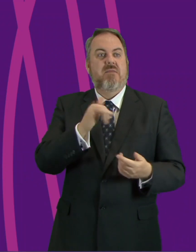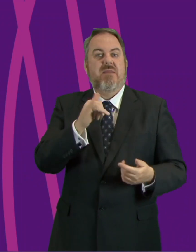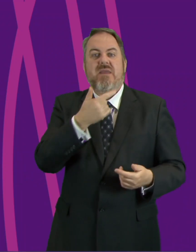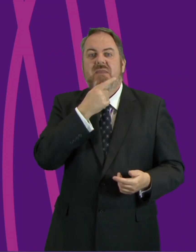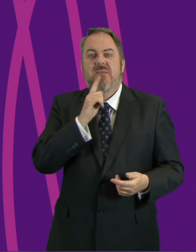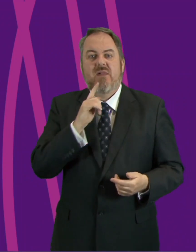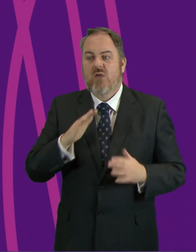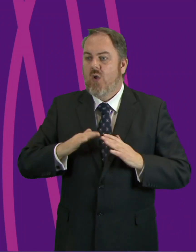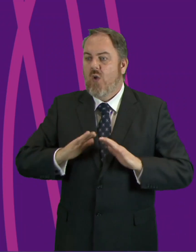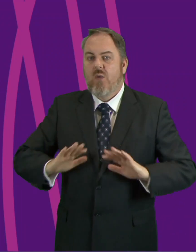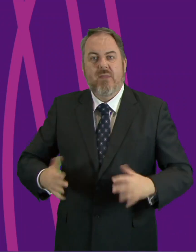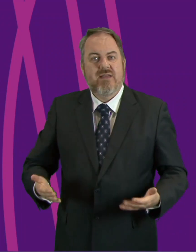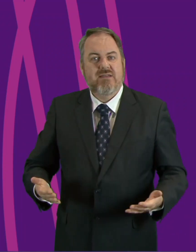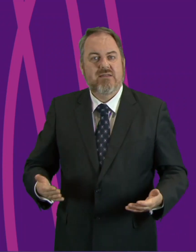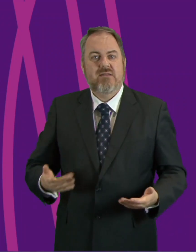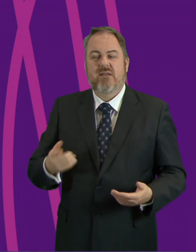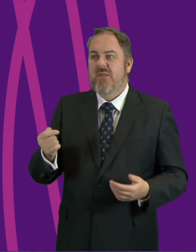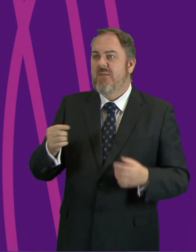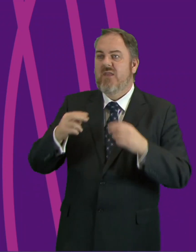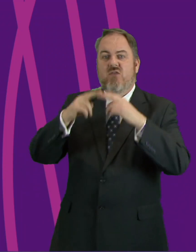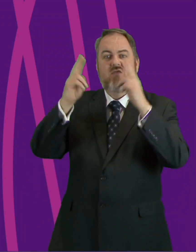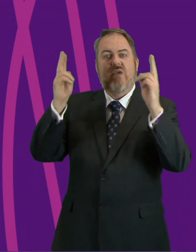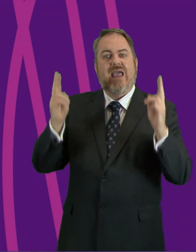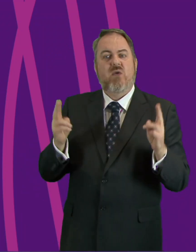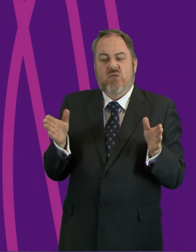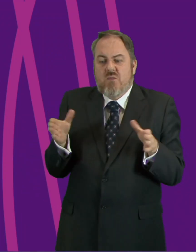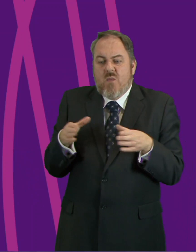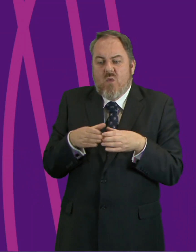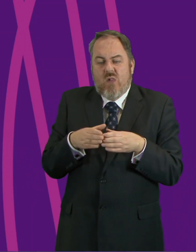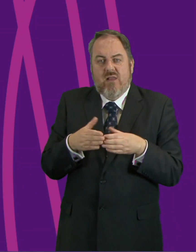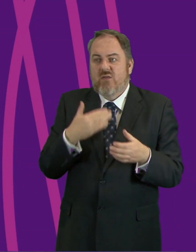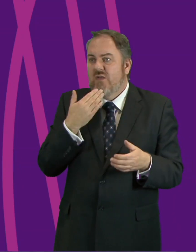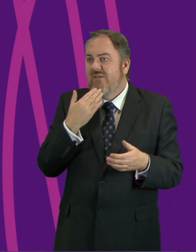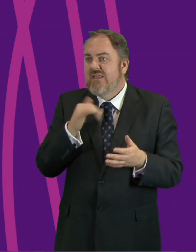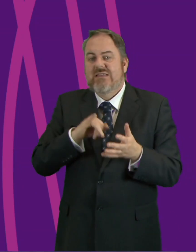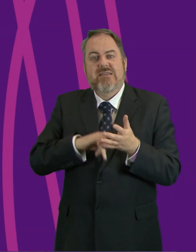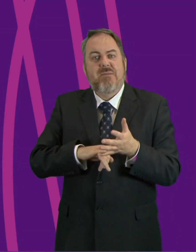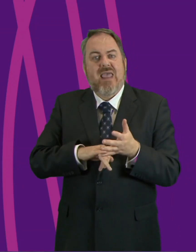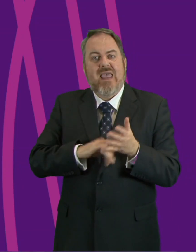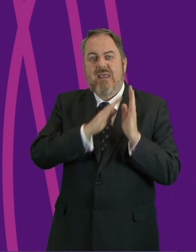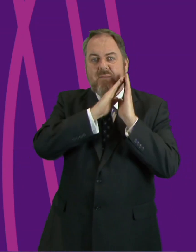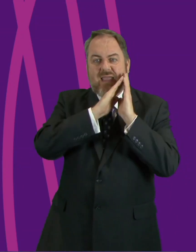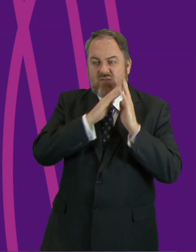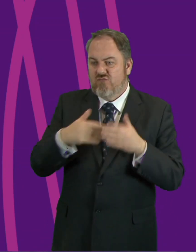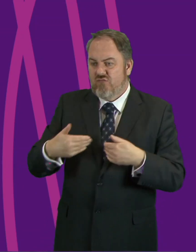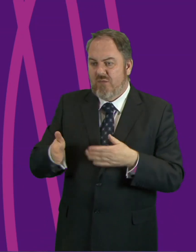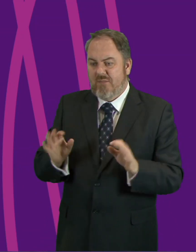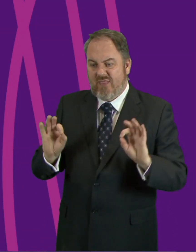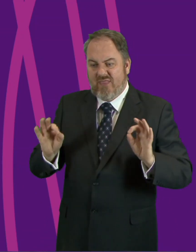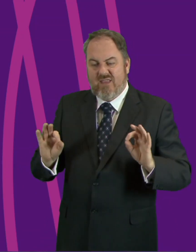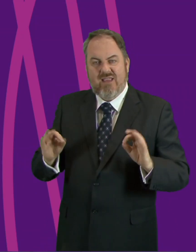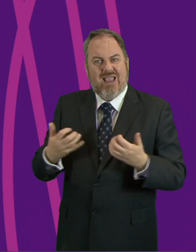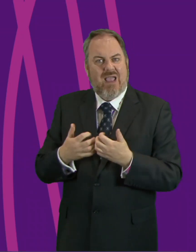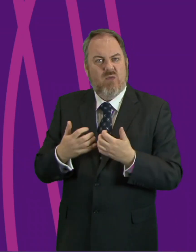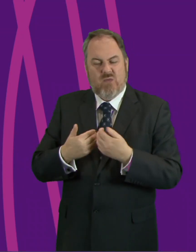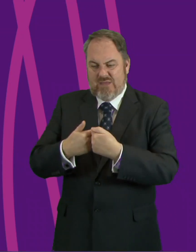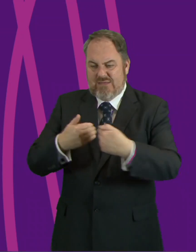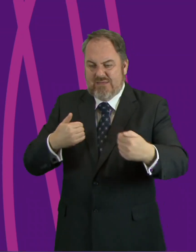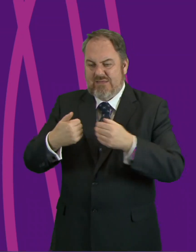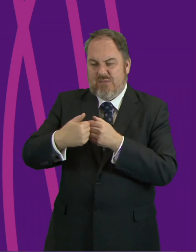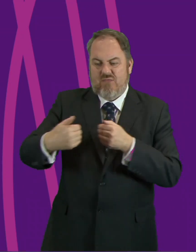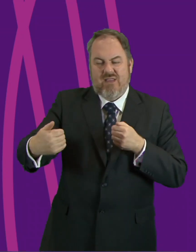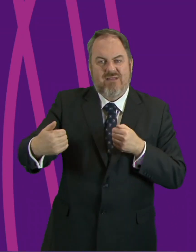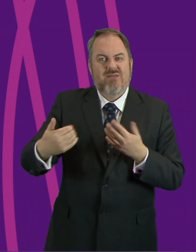have the spare bedroom to isolate separate from their family. How do we support people? And it is about supporting people. It's not,